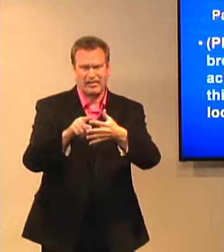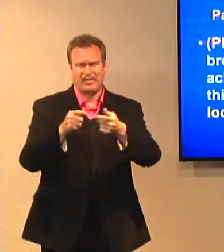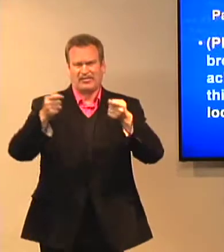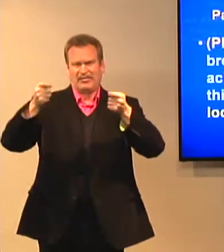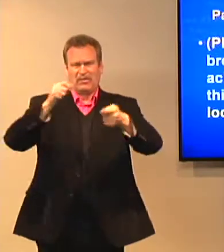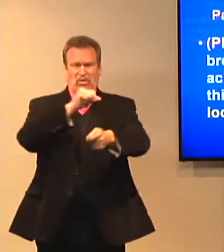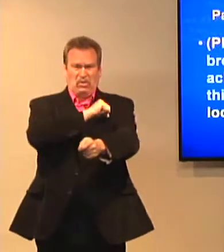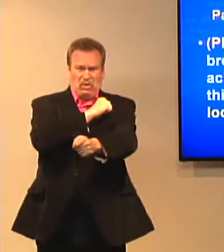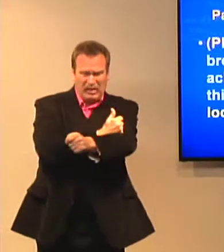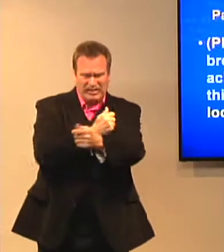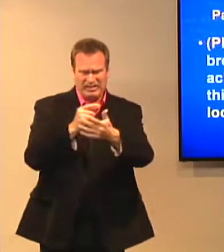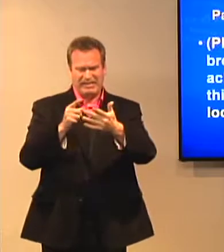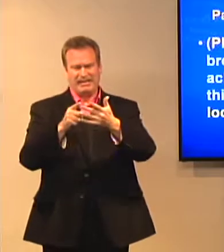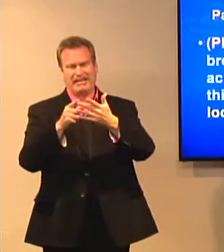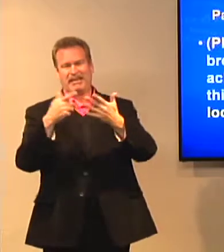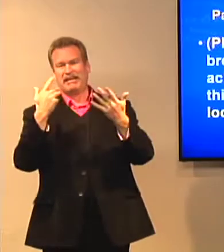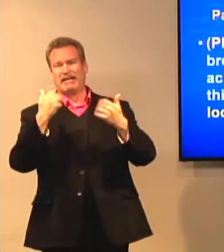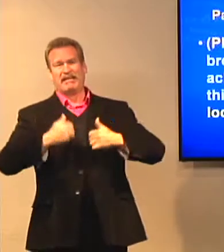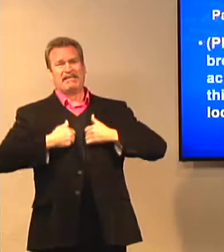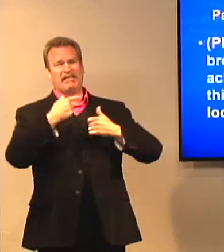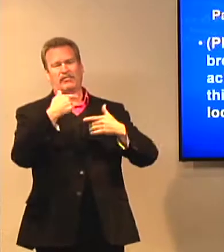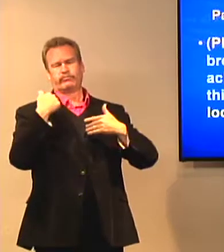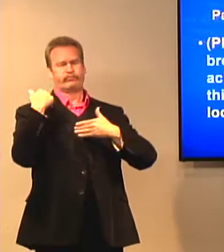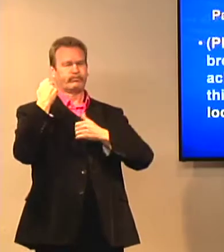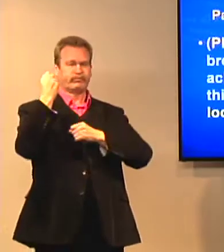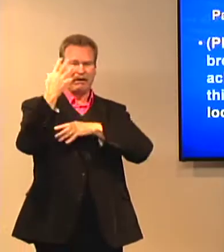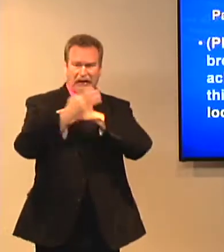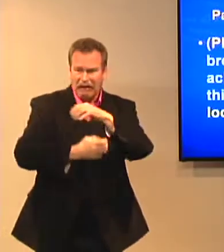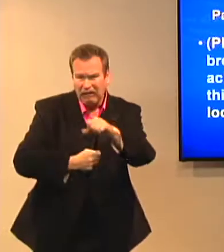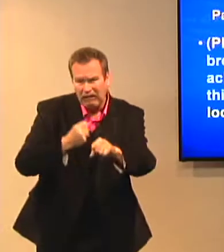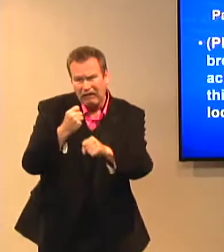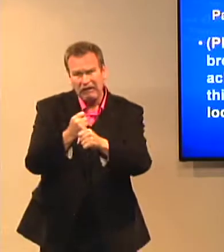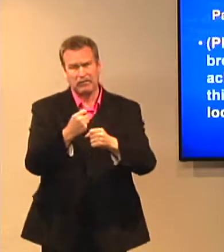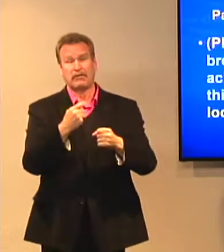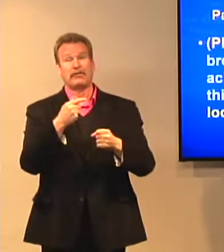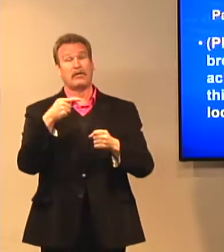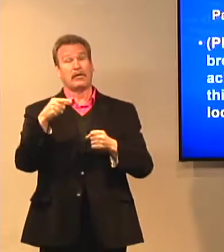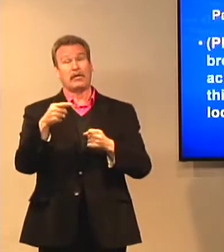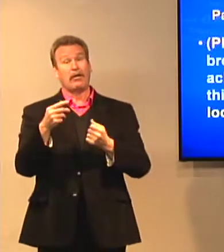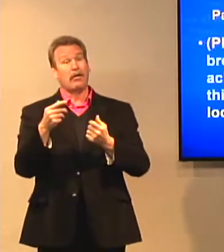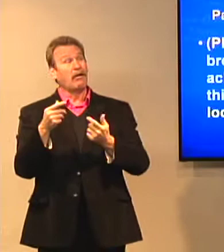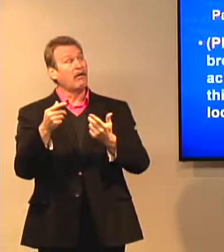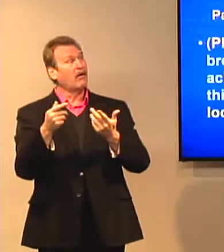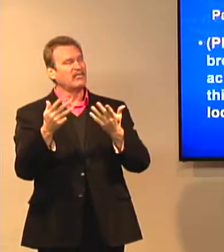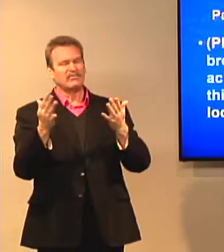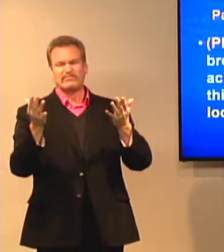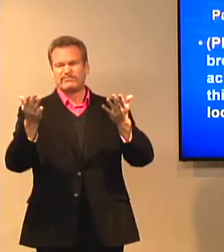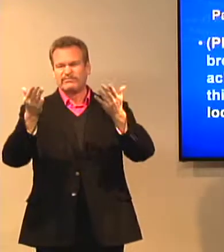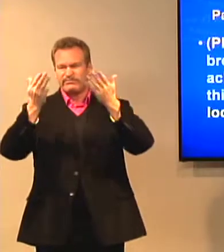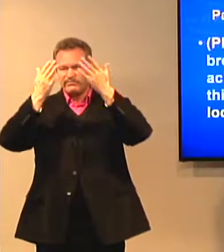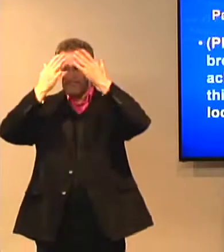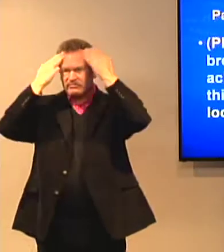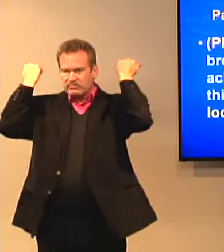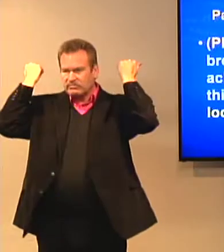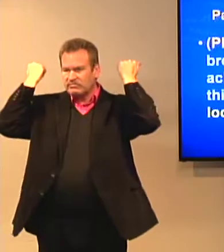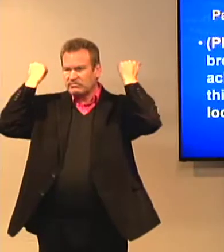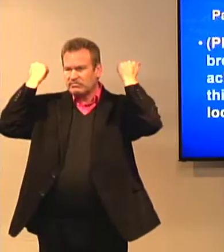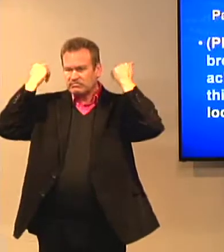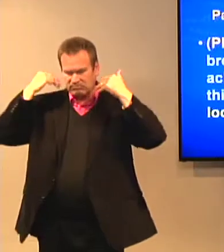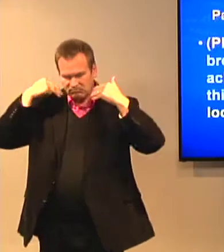you worry about businesses, and you know, you worry about the energy, and you worry, you know, all about what's happening in the air. All of